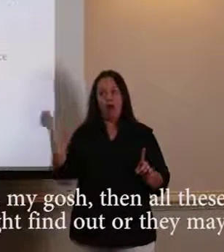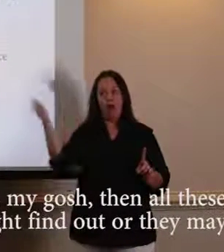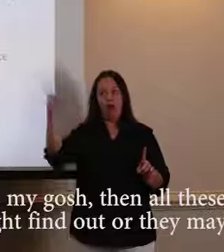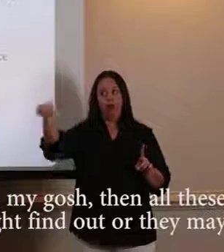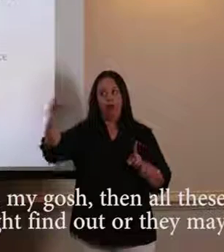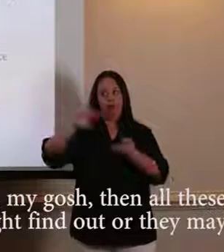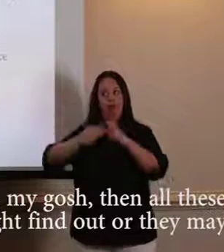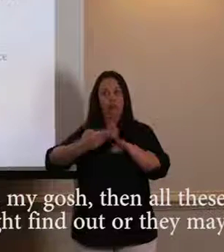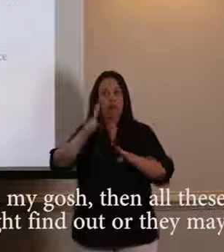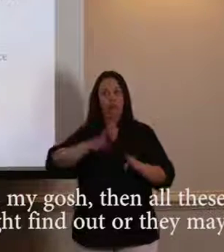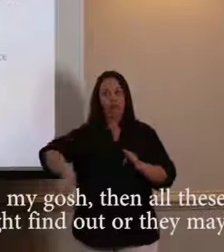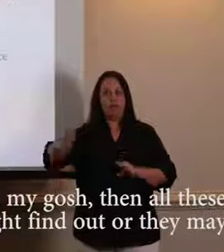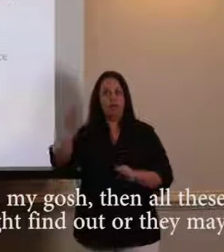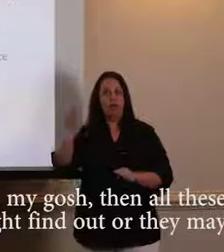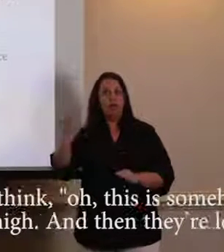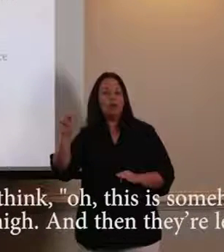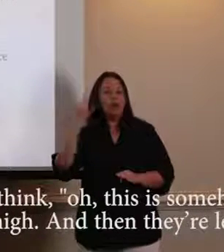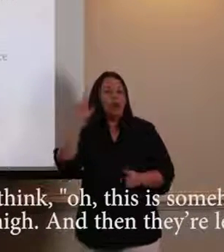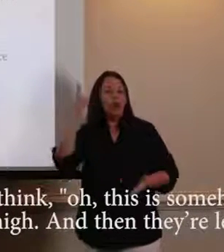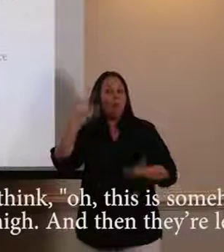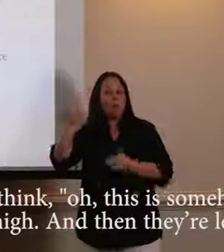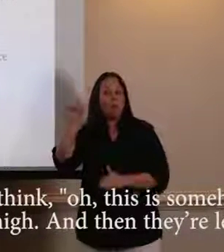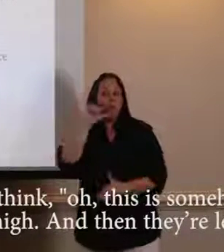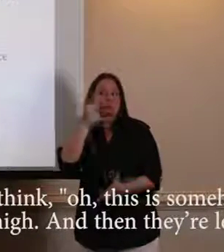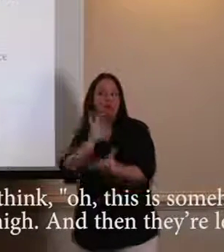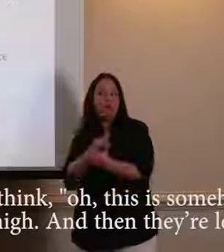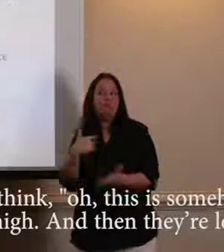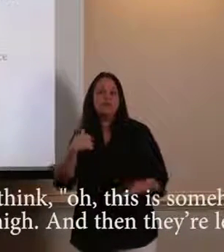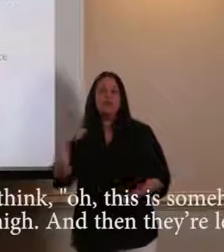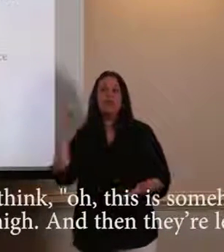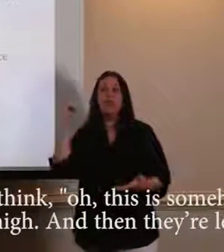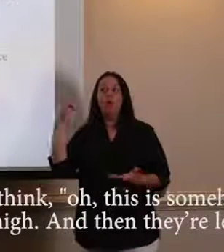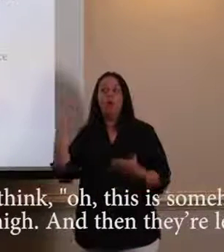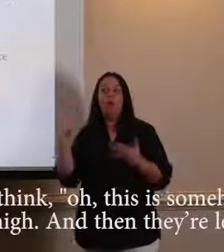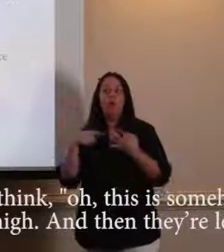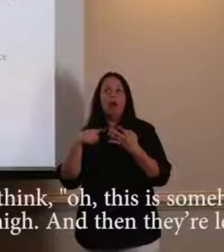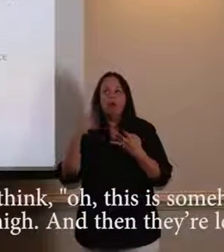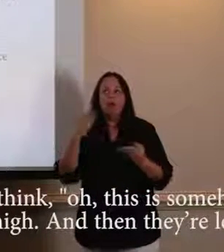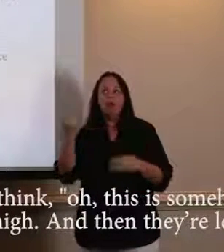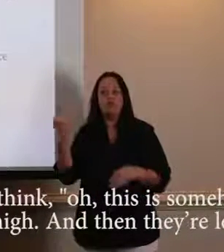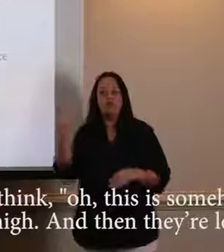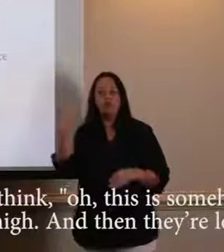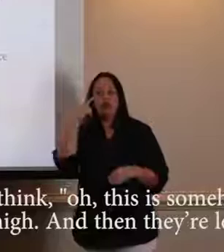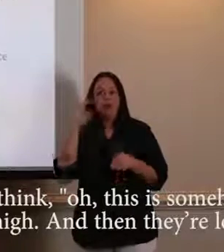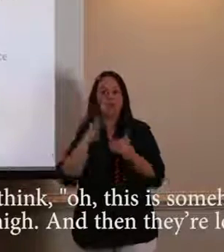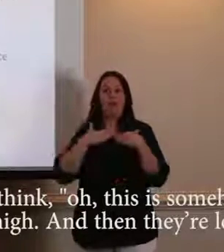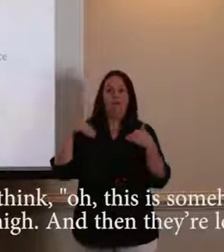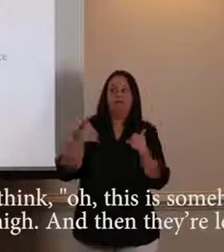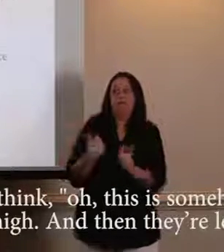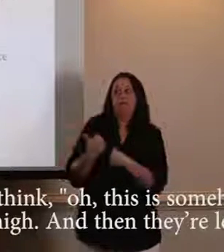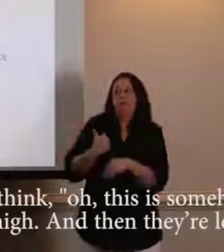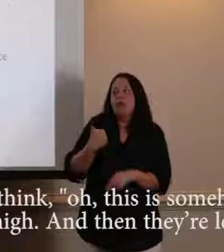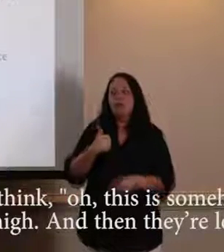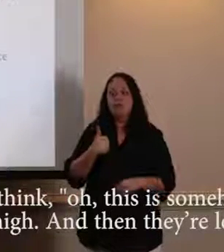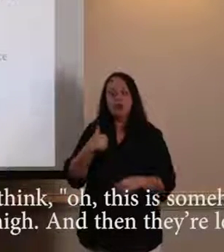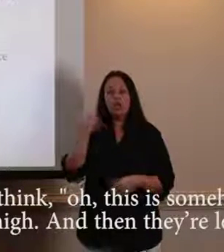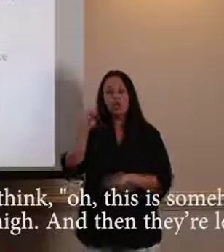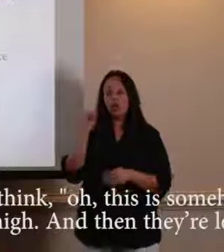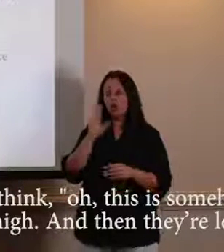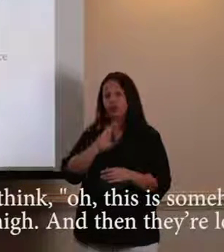community might find out, or they may not believe me, or they may think, oh, this is somehow my fault. So rates are super high, and